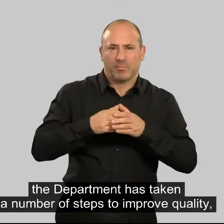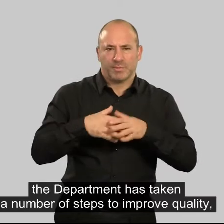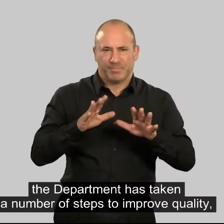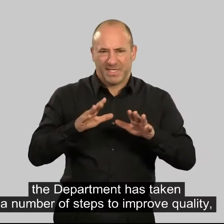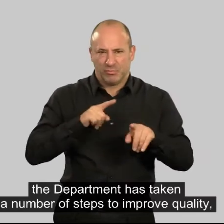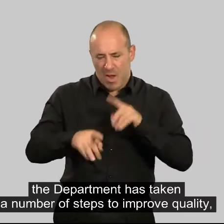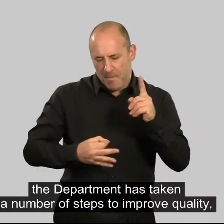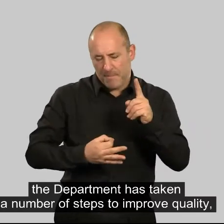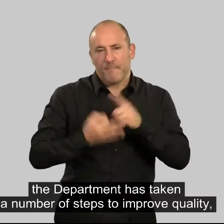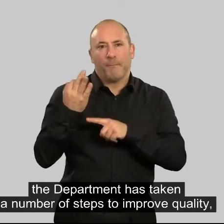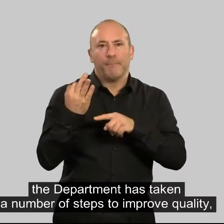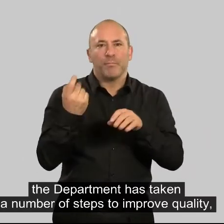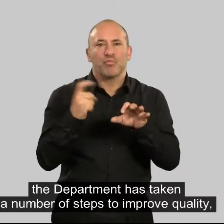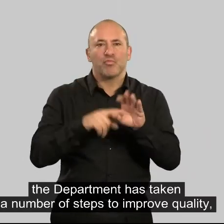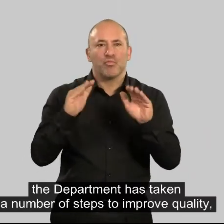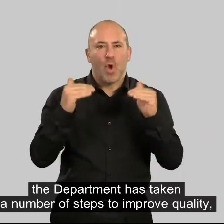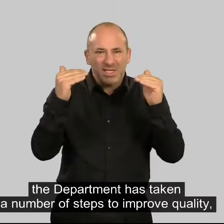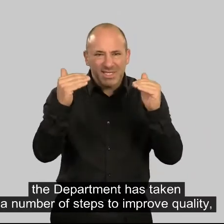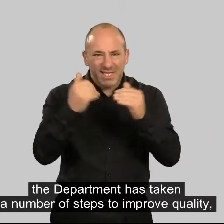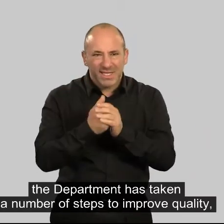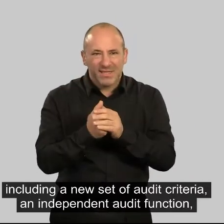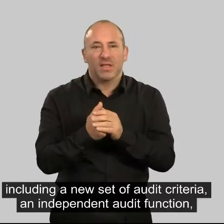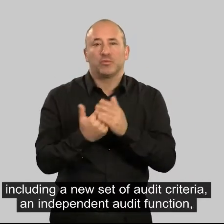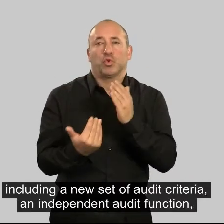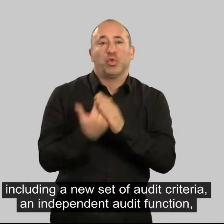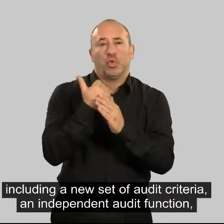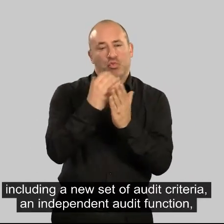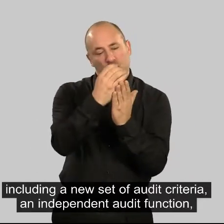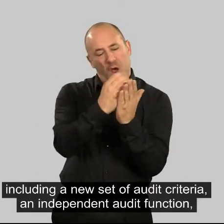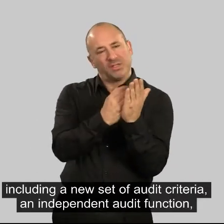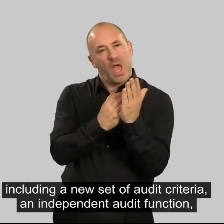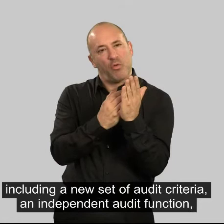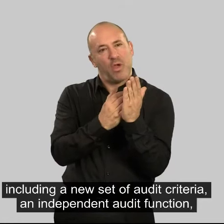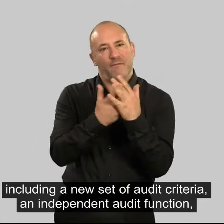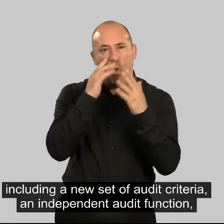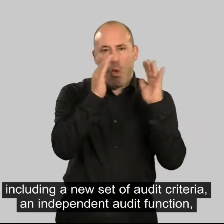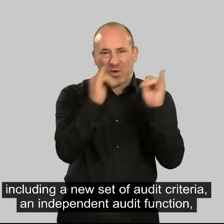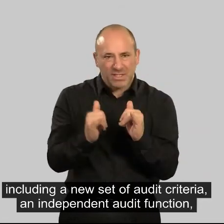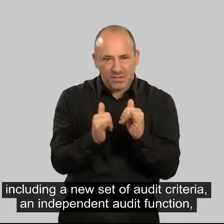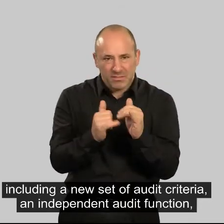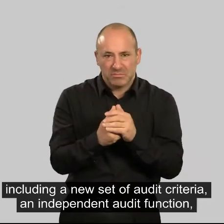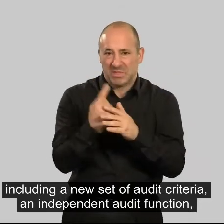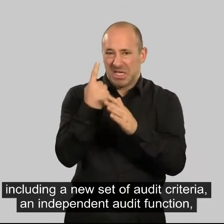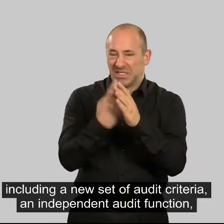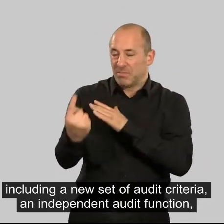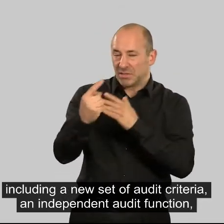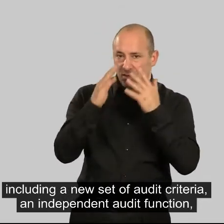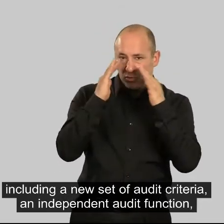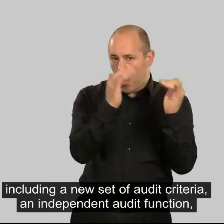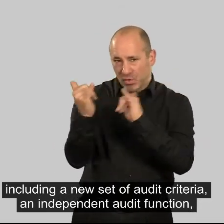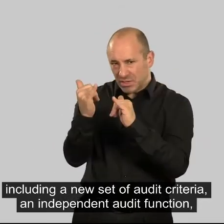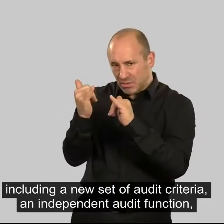to improve quality, including a new set of audit criteria, an independent